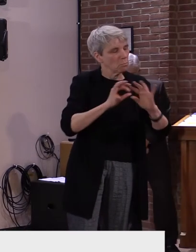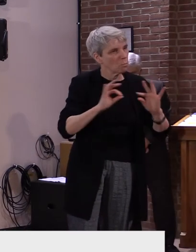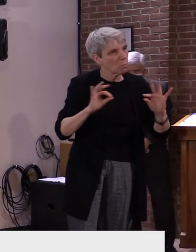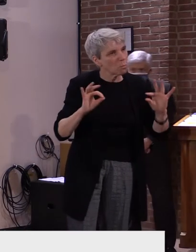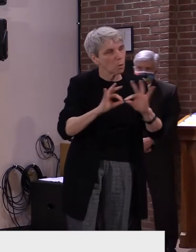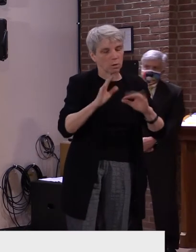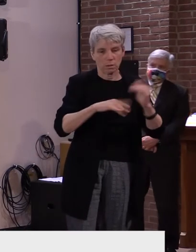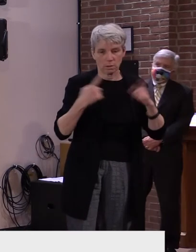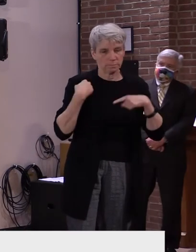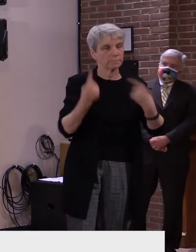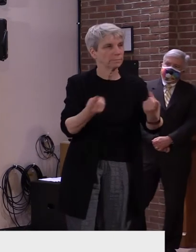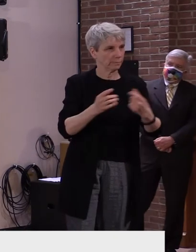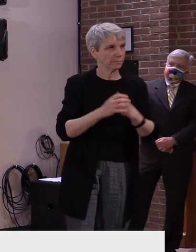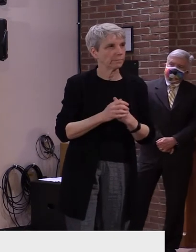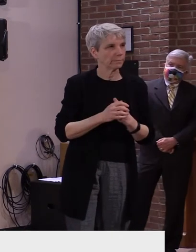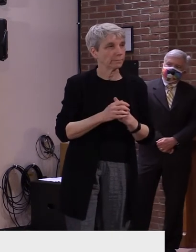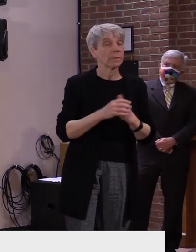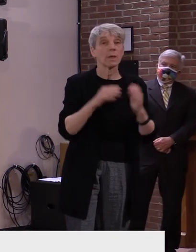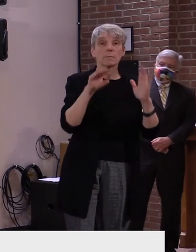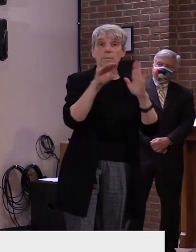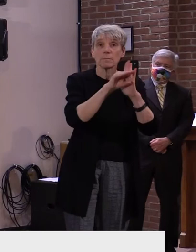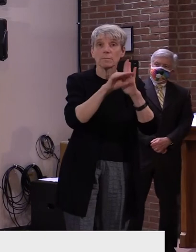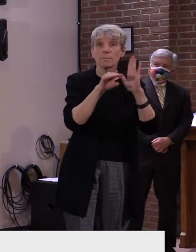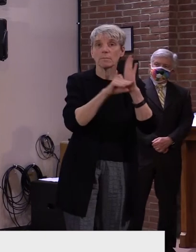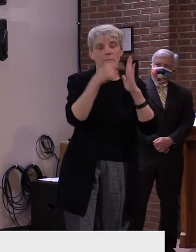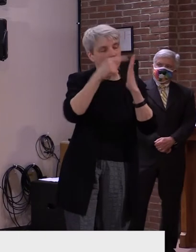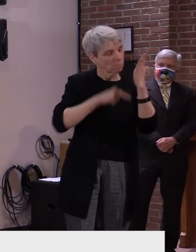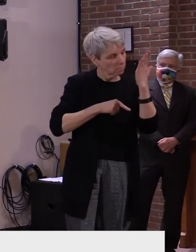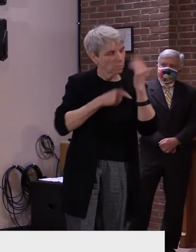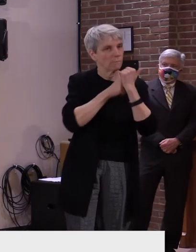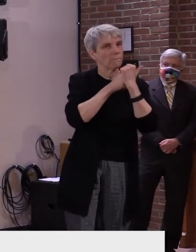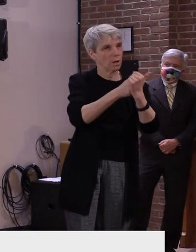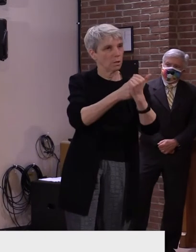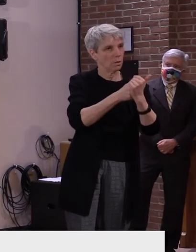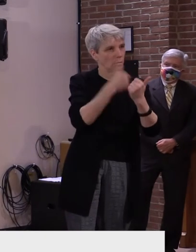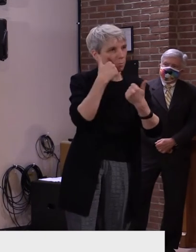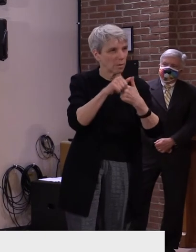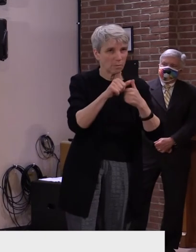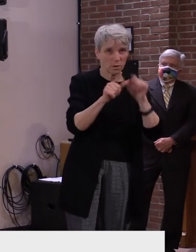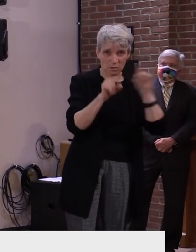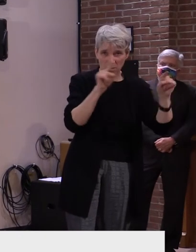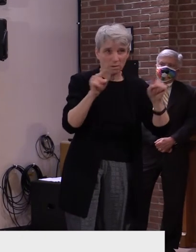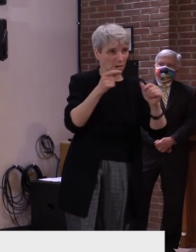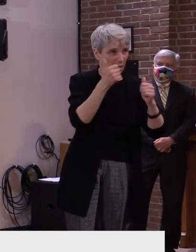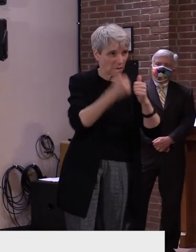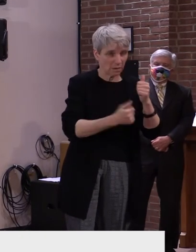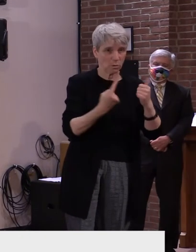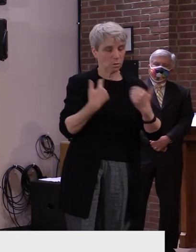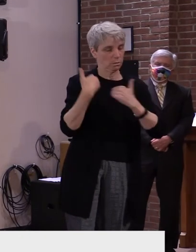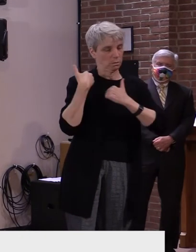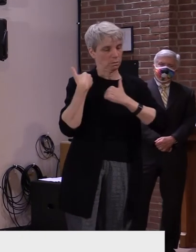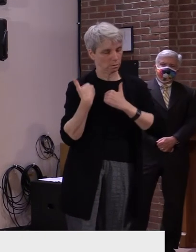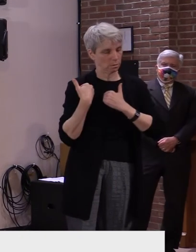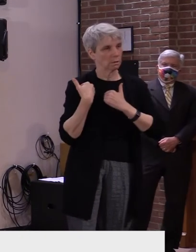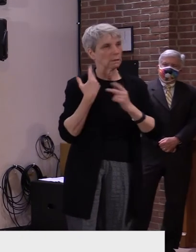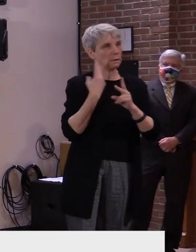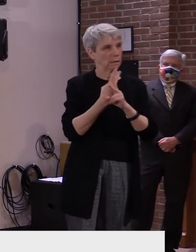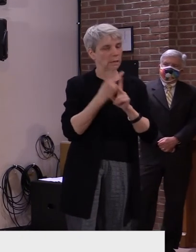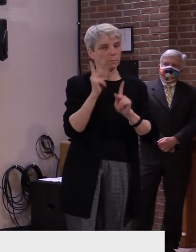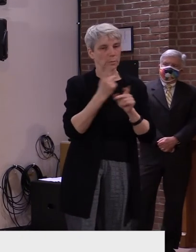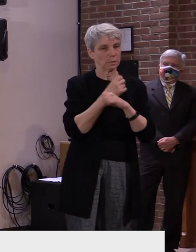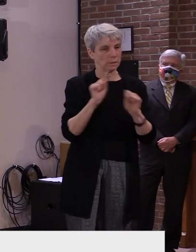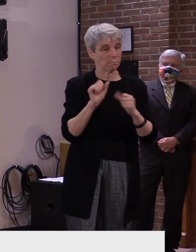travel and quarantine guidance is essential being mindful of personal responsibility and safety in our homes is equally